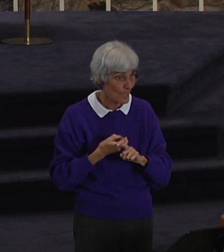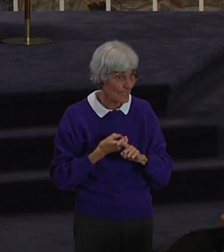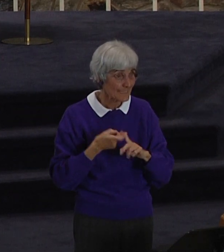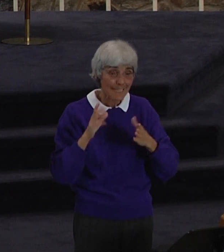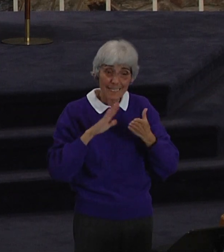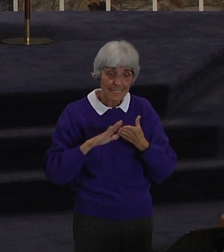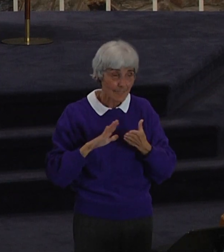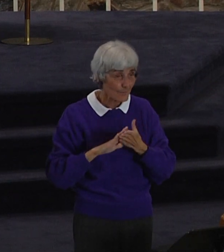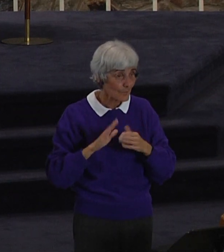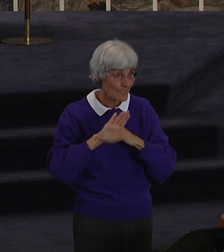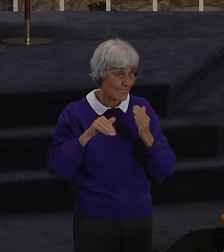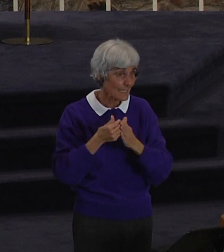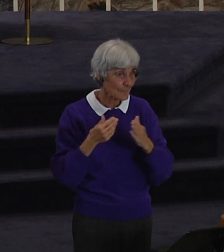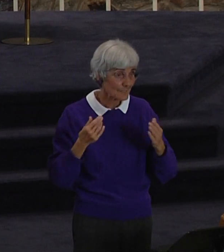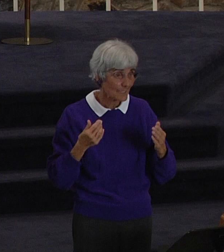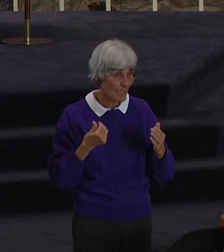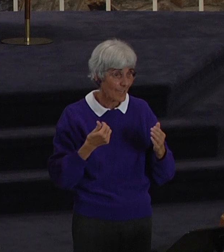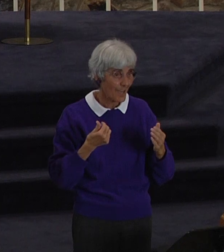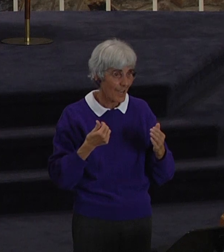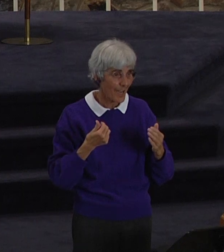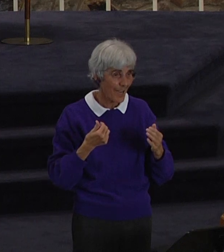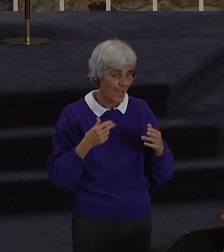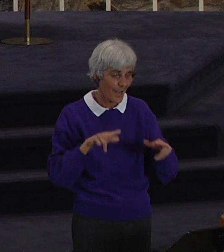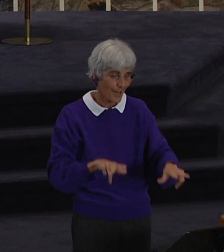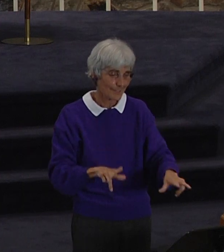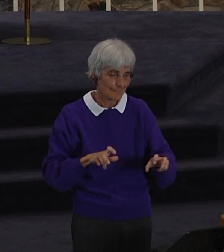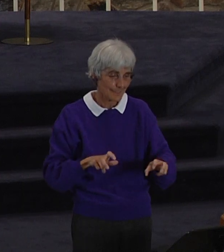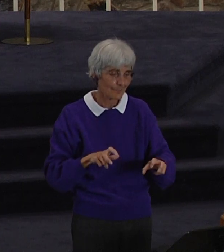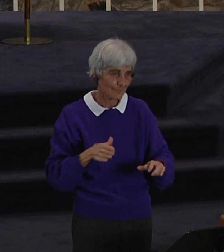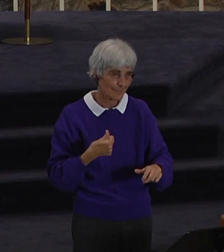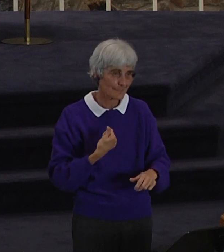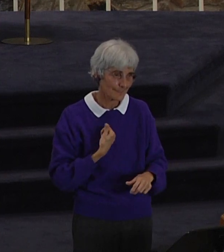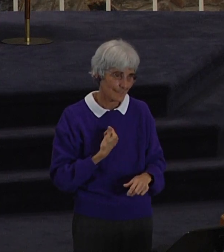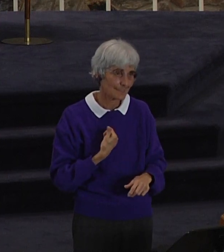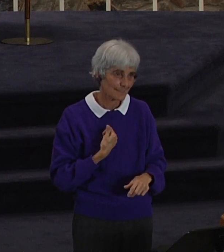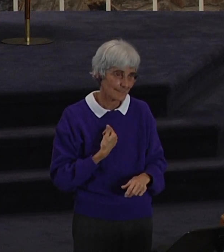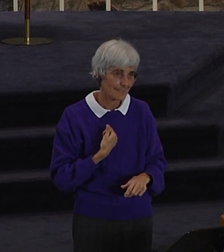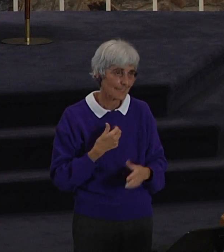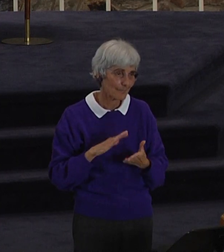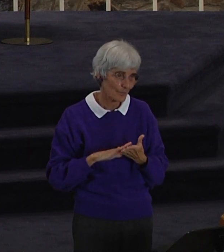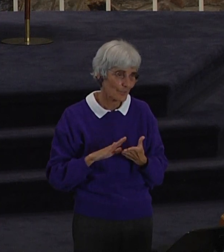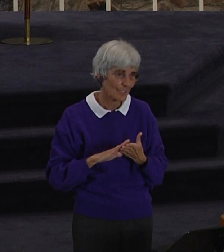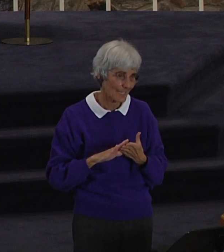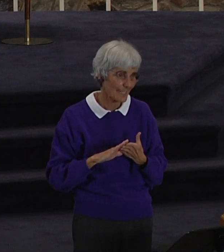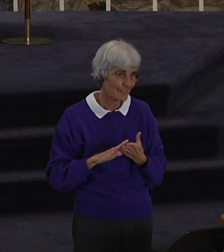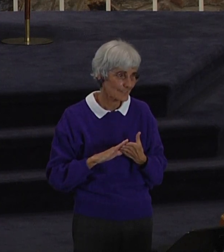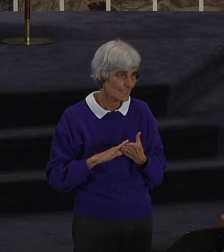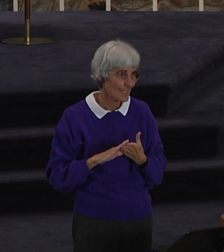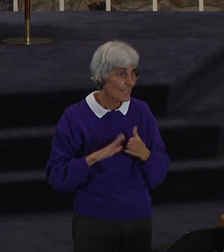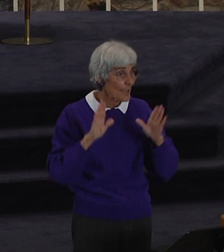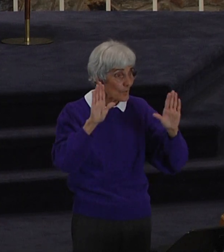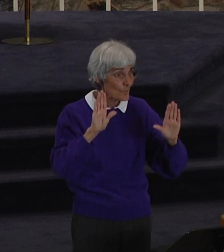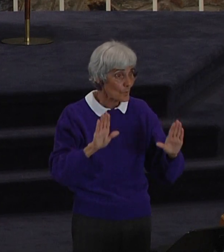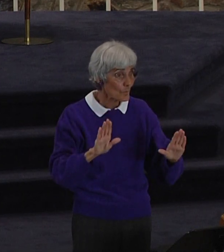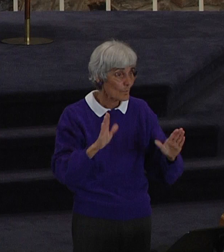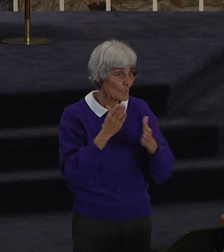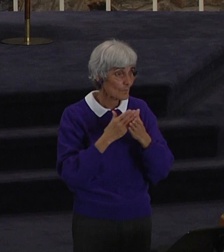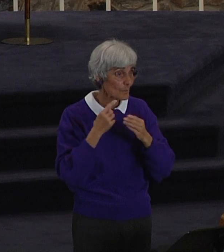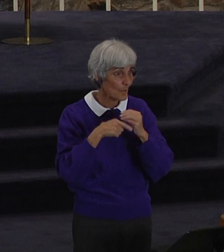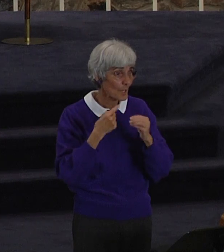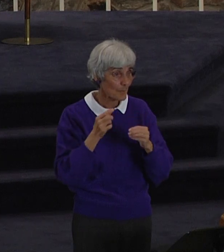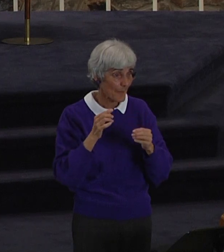He forgives our self-centeredness. The great part about this